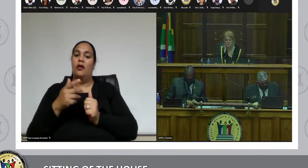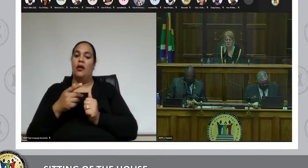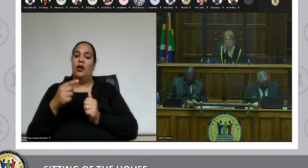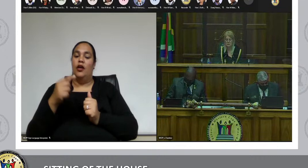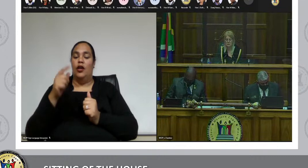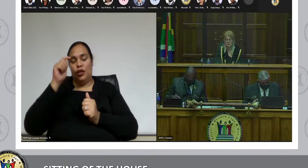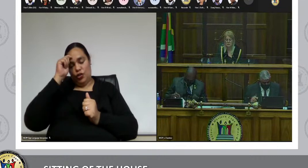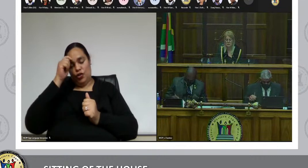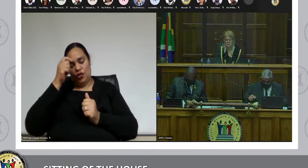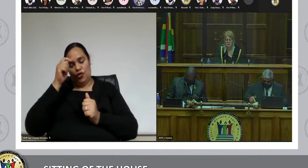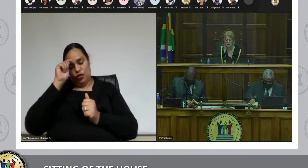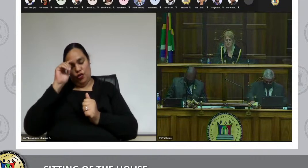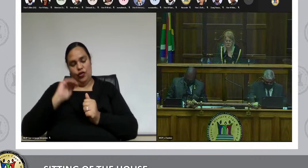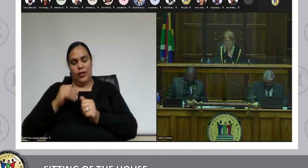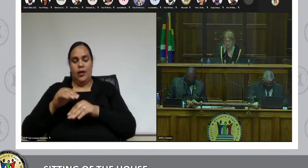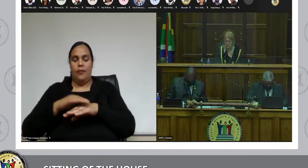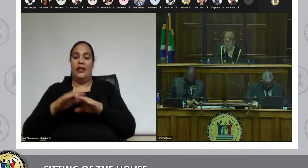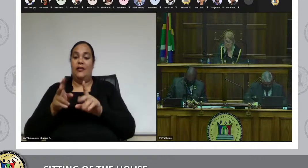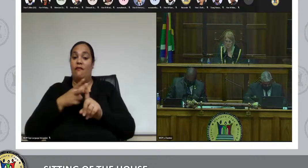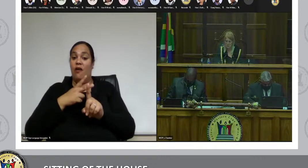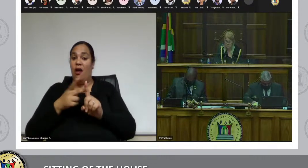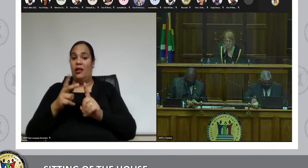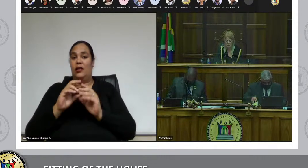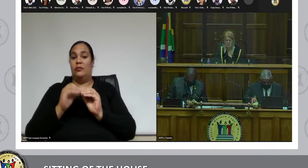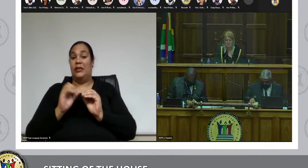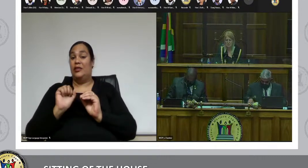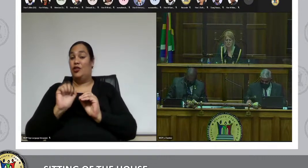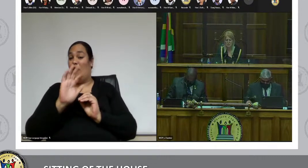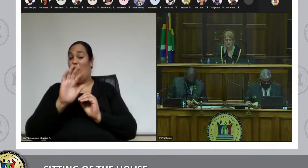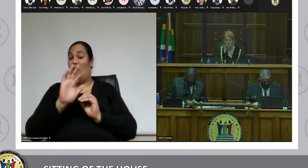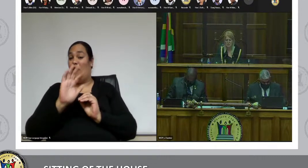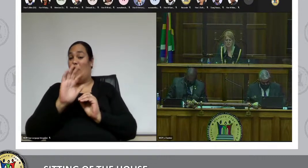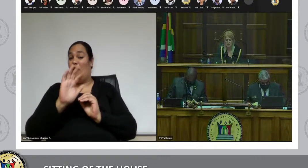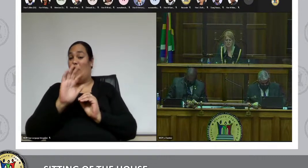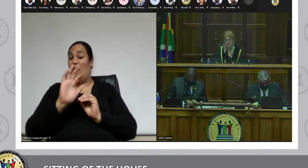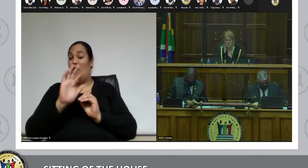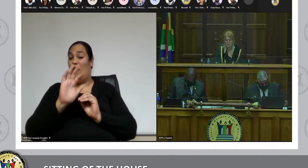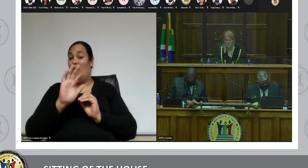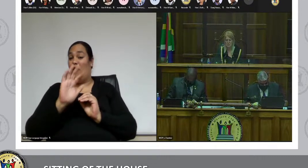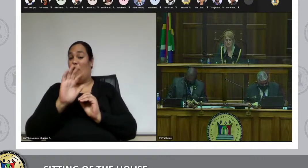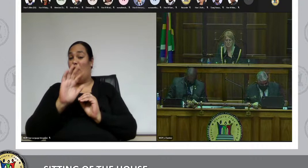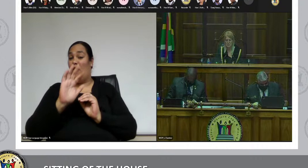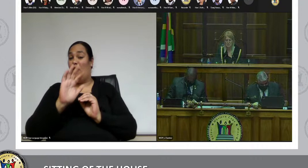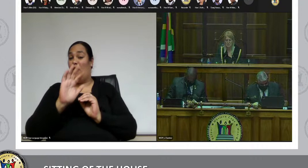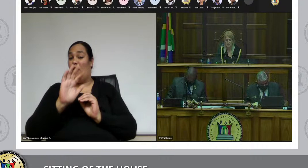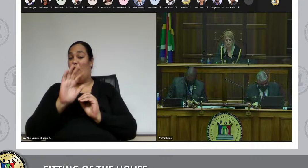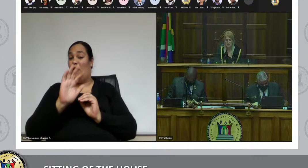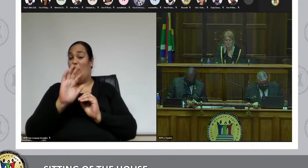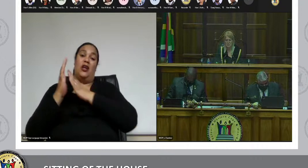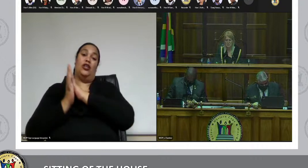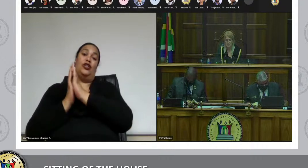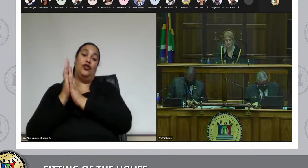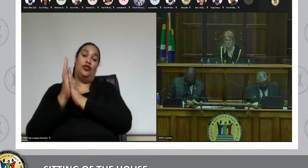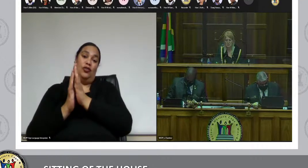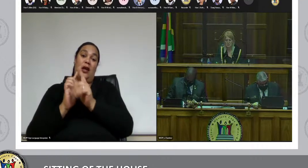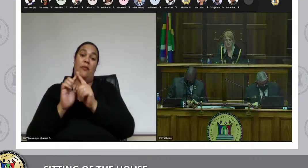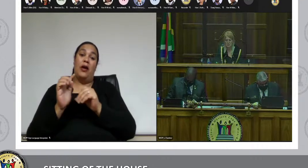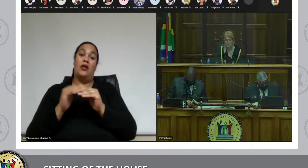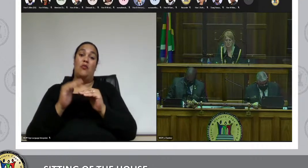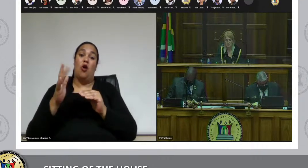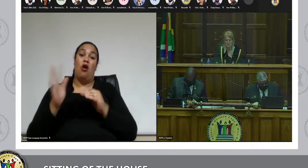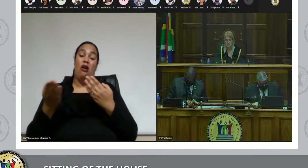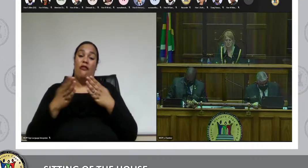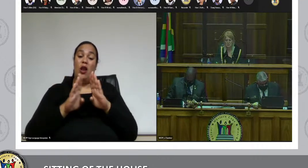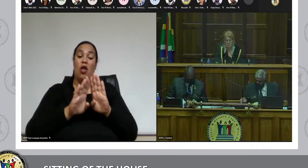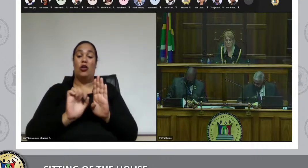gender-based violence has plagued South African communities for a great part of our history. Furthermore, at the advent of lockdown,